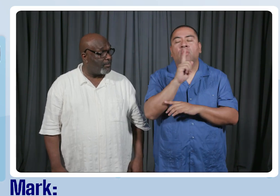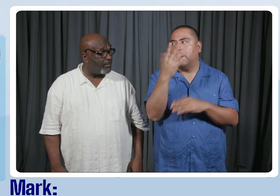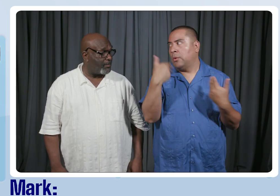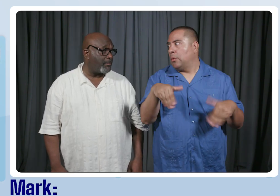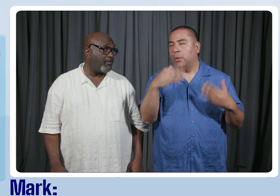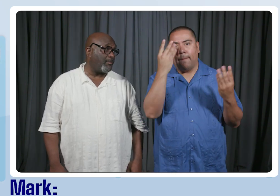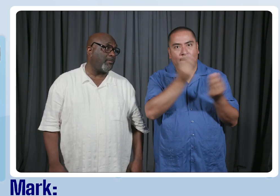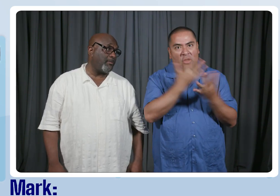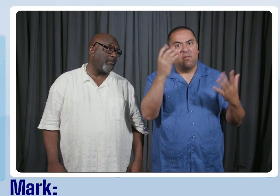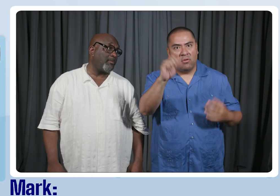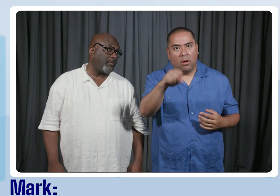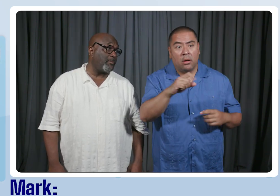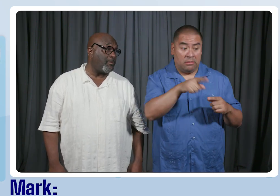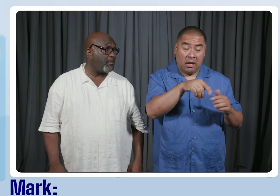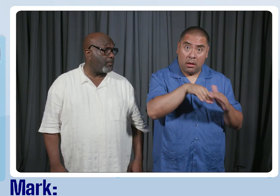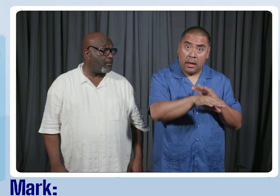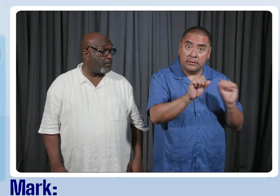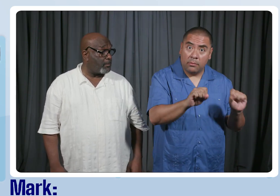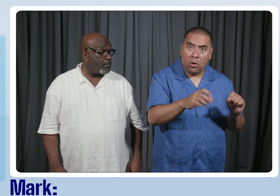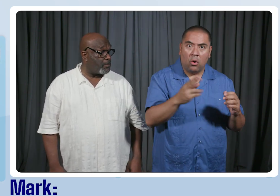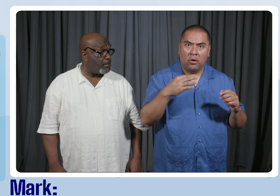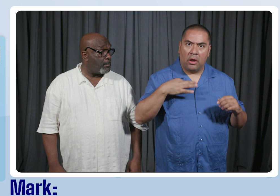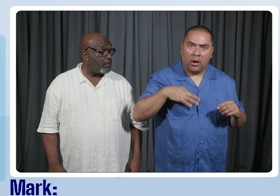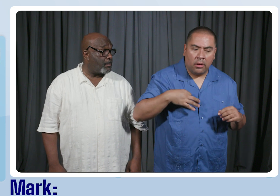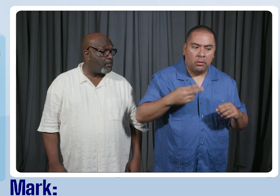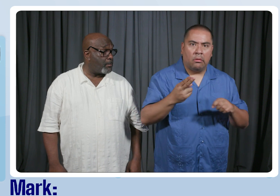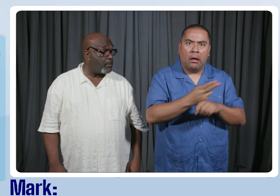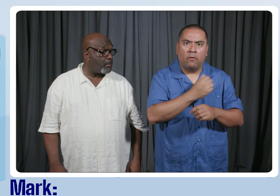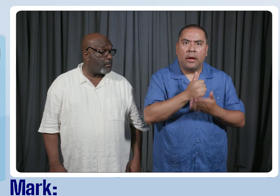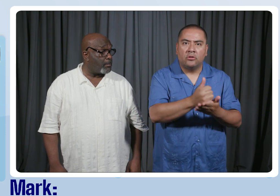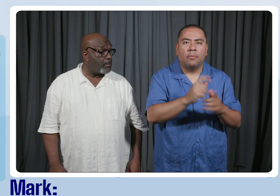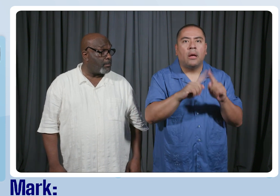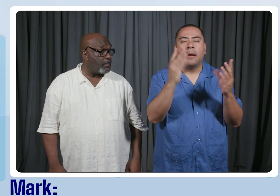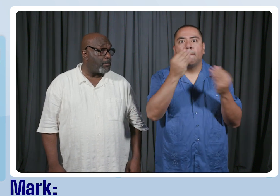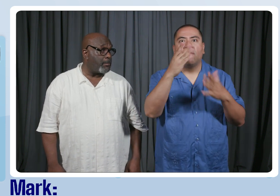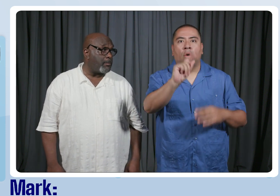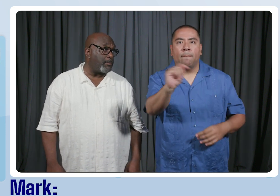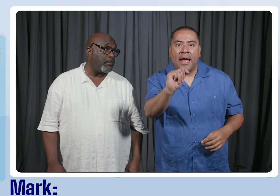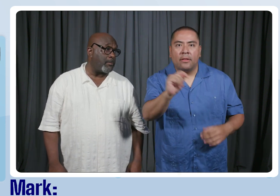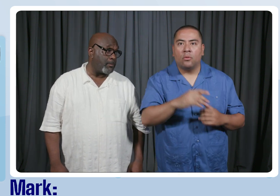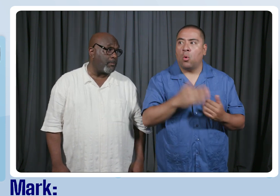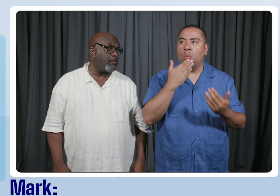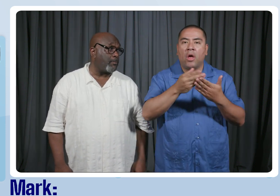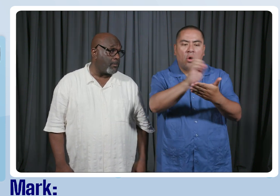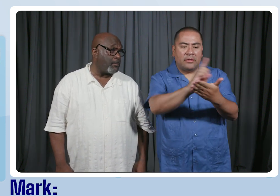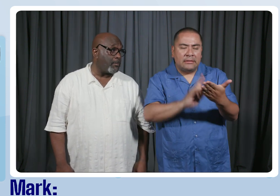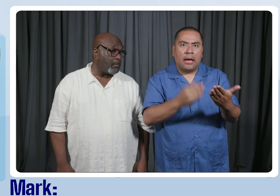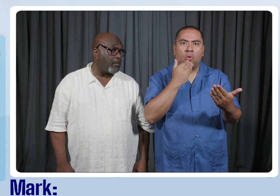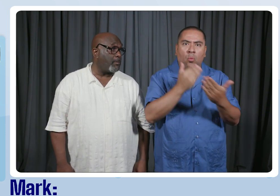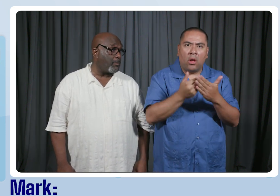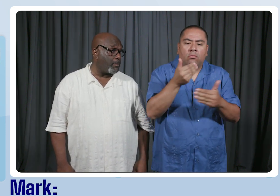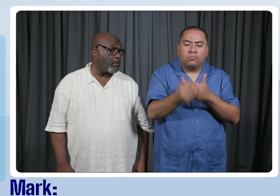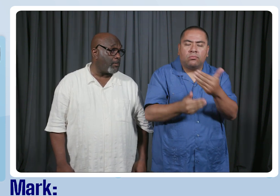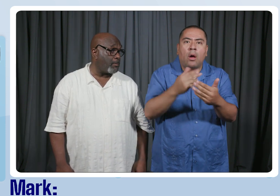mean, not only are they accessible and they're useful and helpful, these are beautiful bathrooms. And these are well-designed, well-thought-out projects